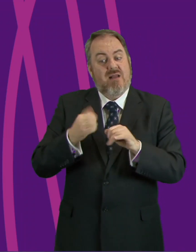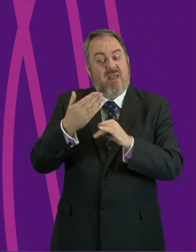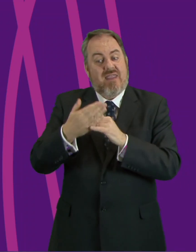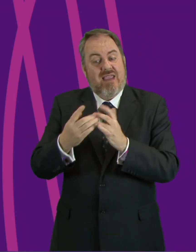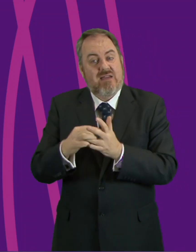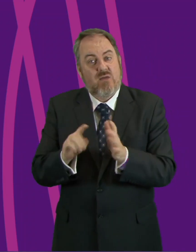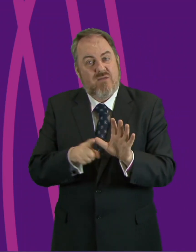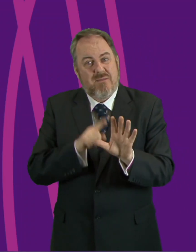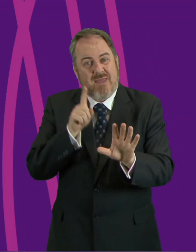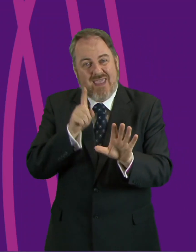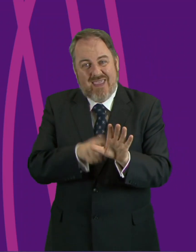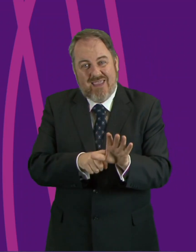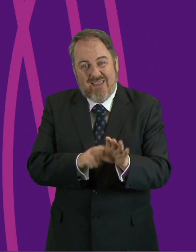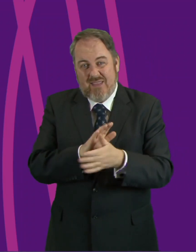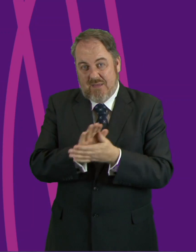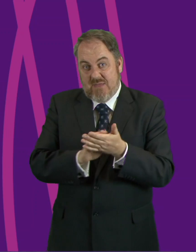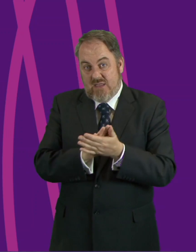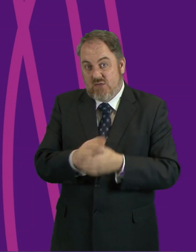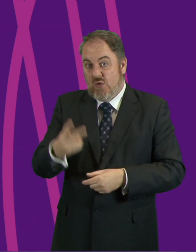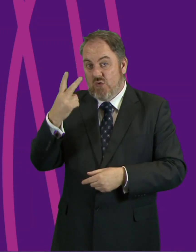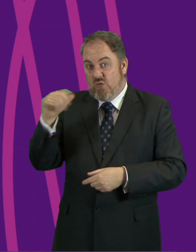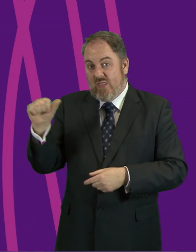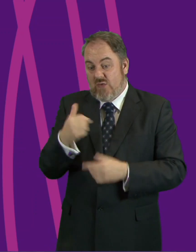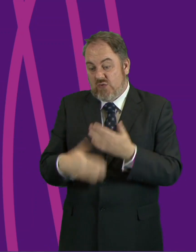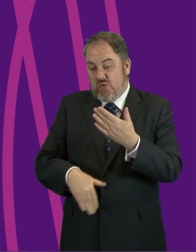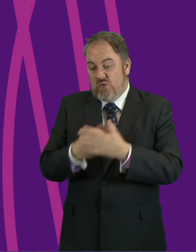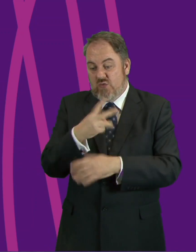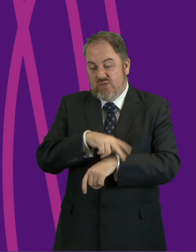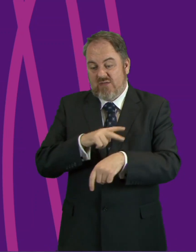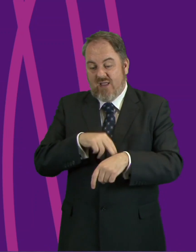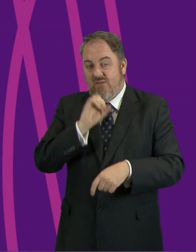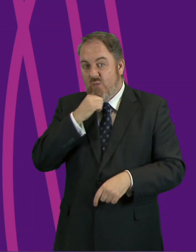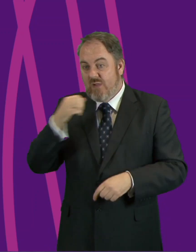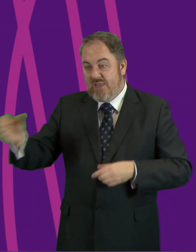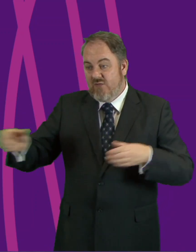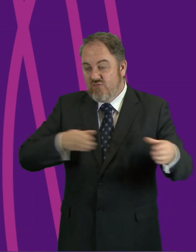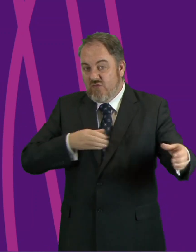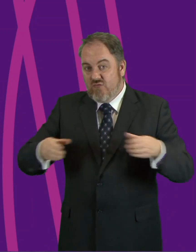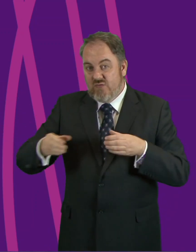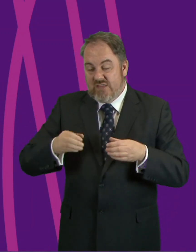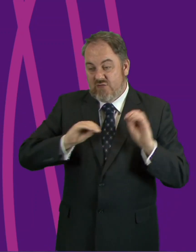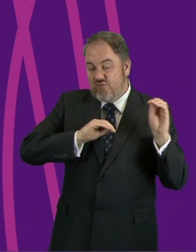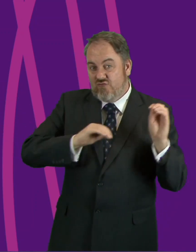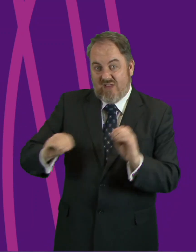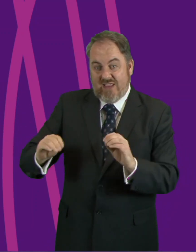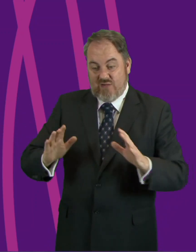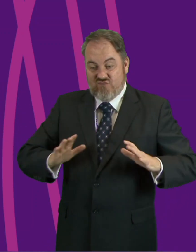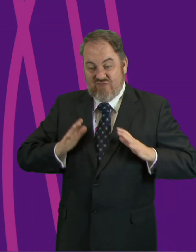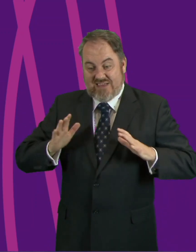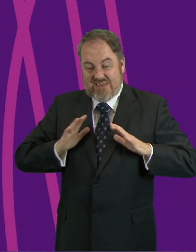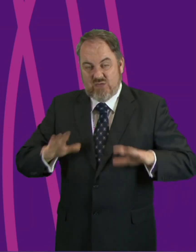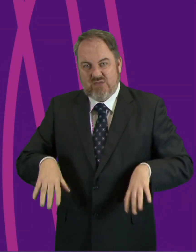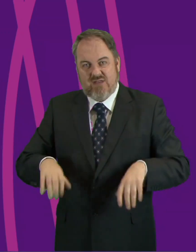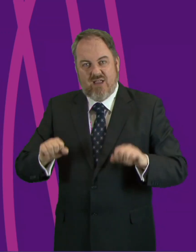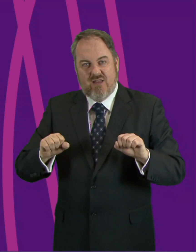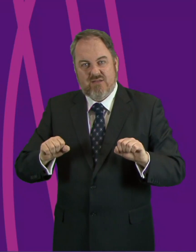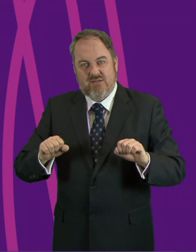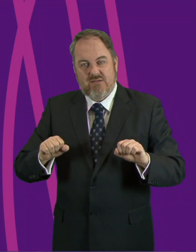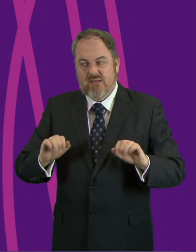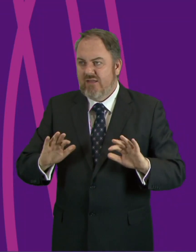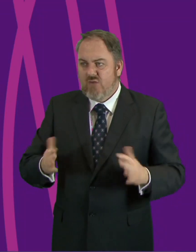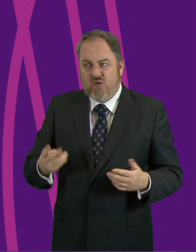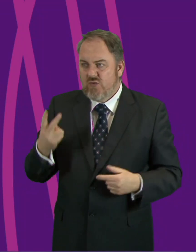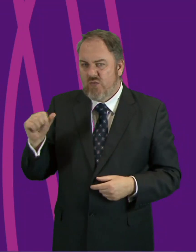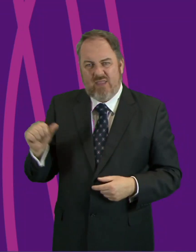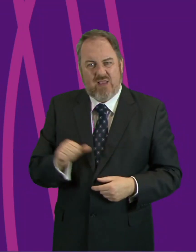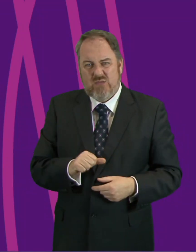mean 2,000 contact tracers will be recruited, trained and deployed by then? If not, how many will be in